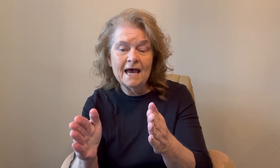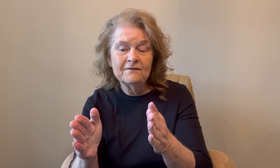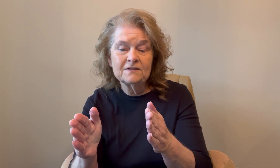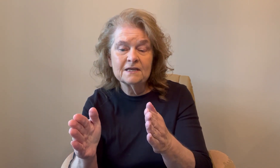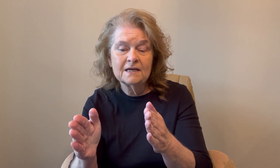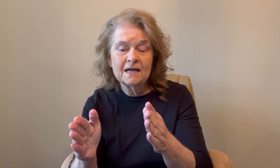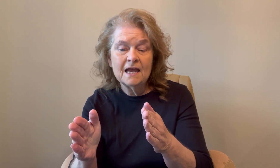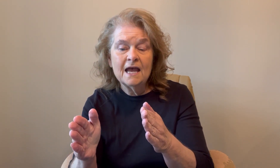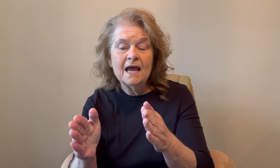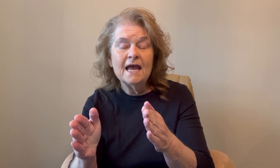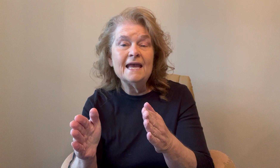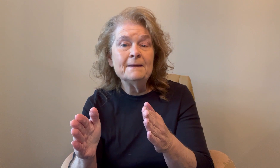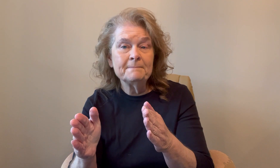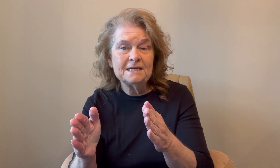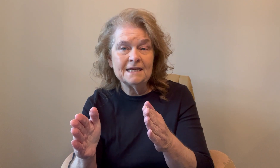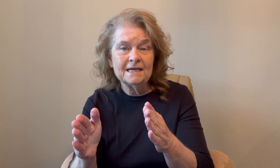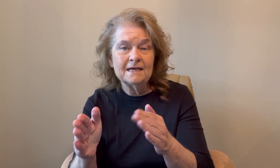left empty,